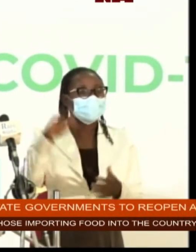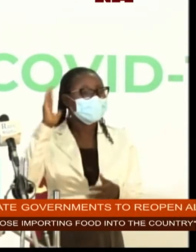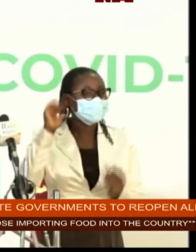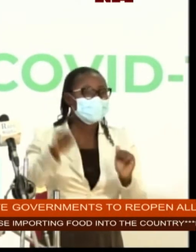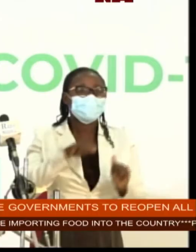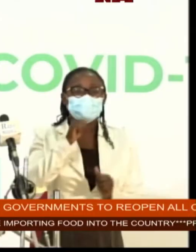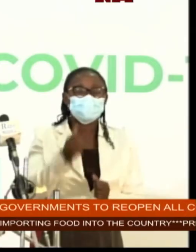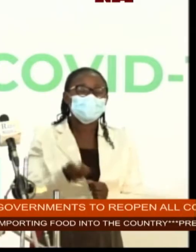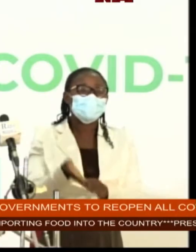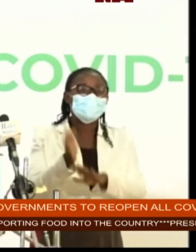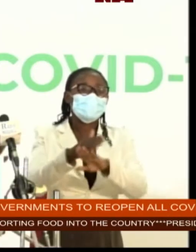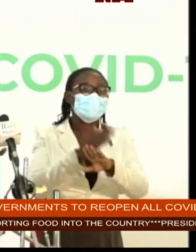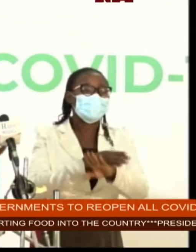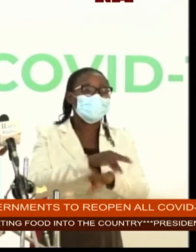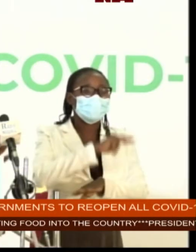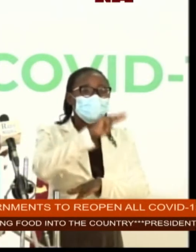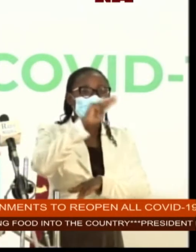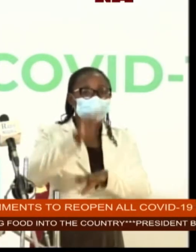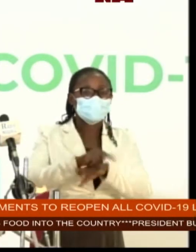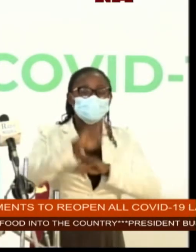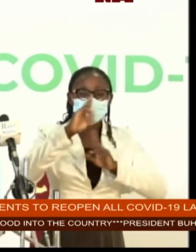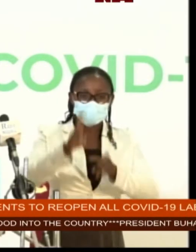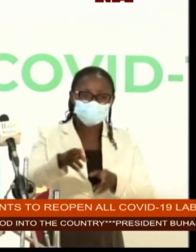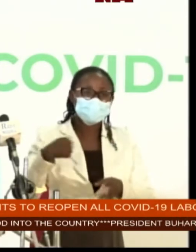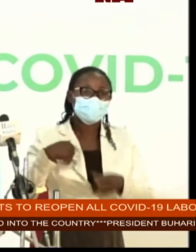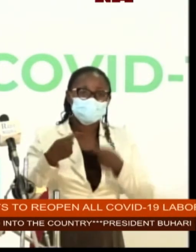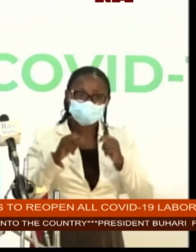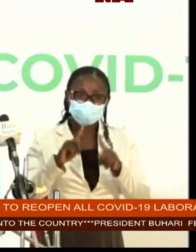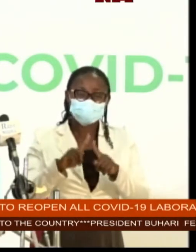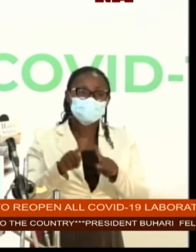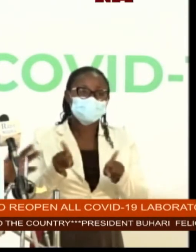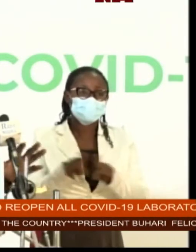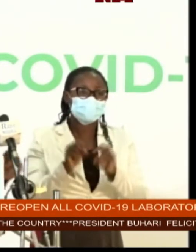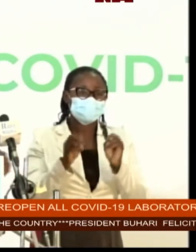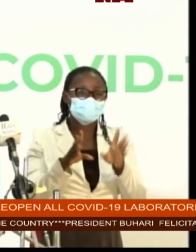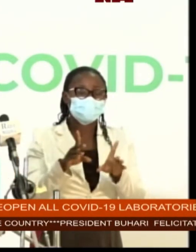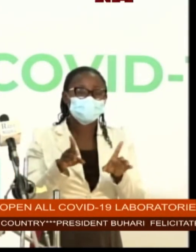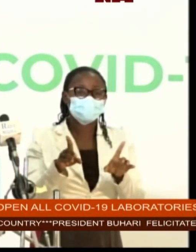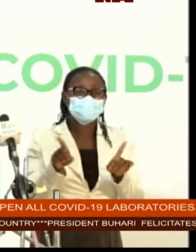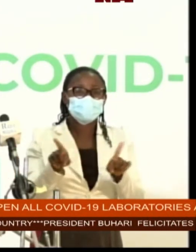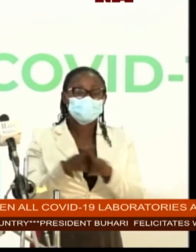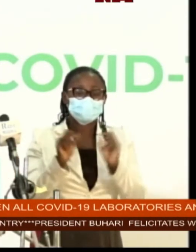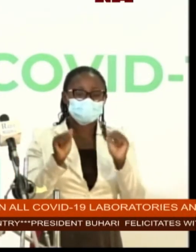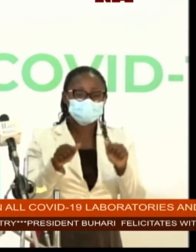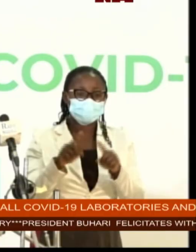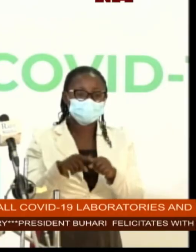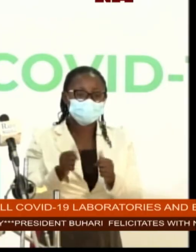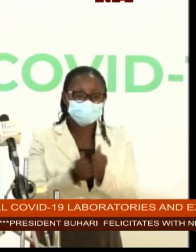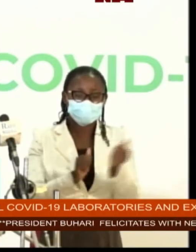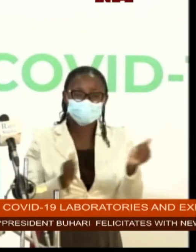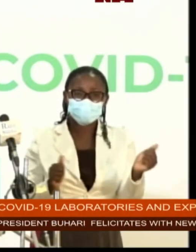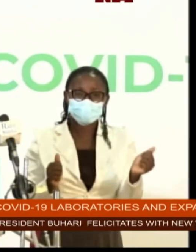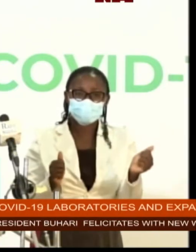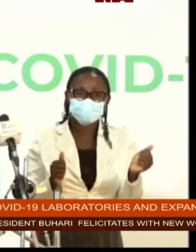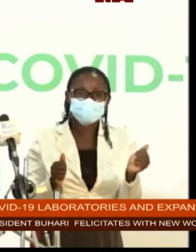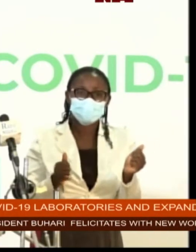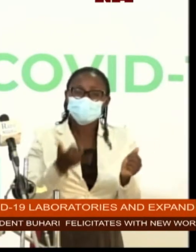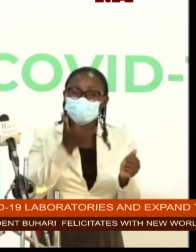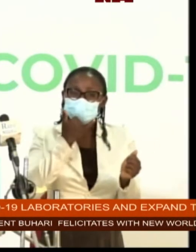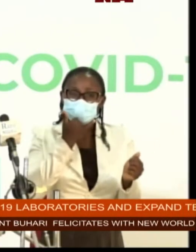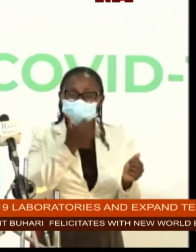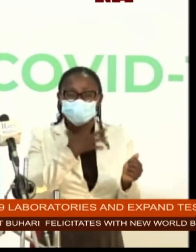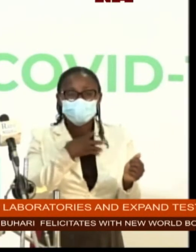response. So we try as much as possible to avoid controversies and unnecessary